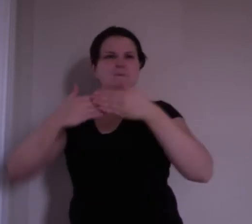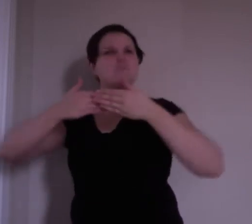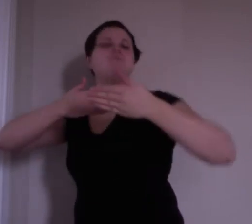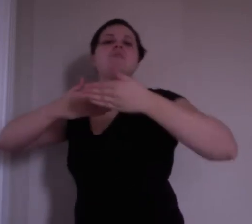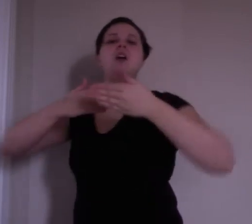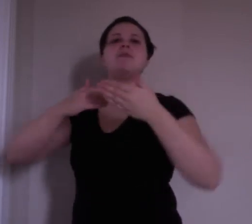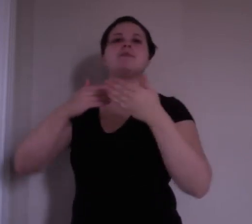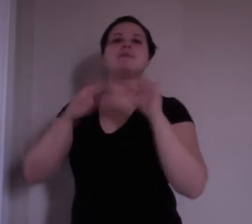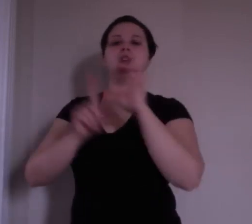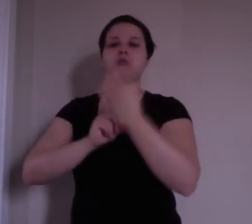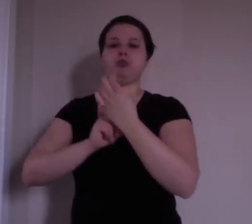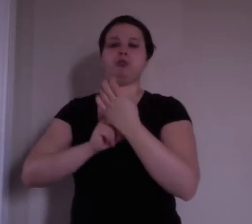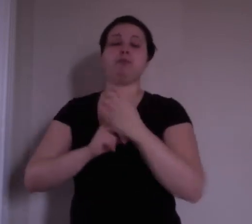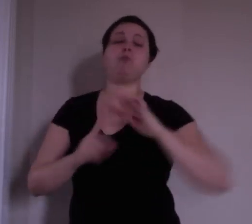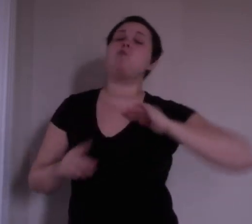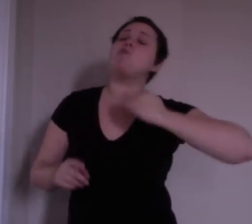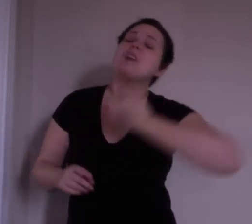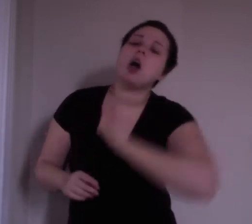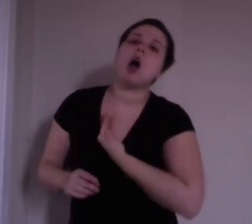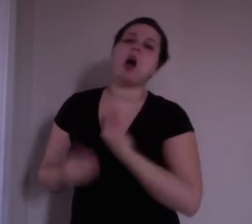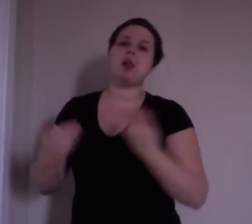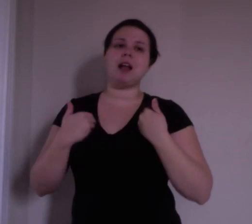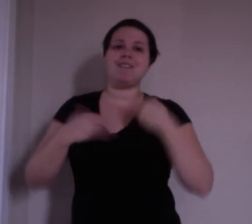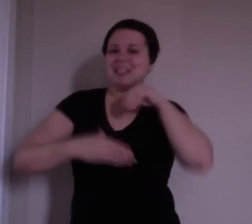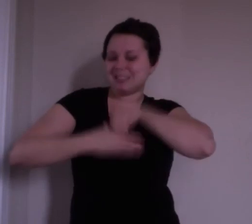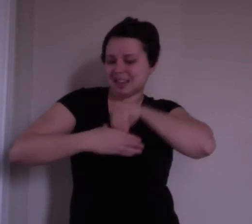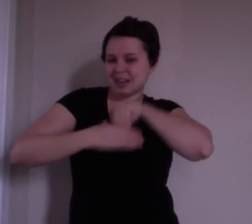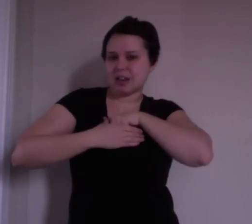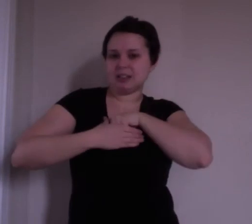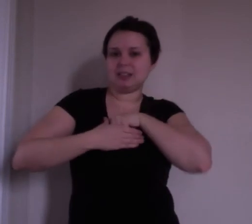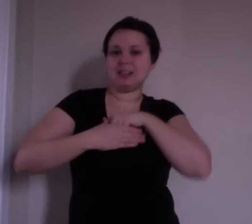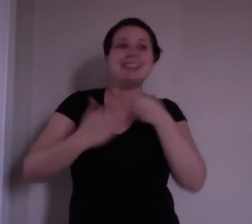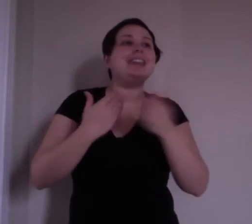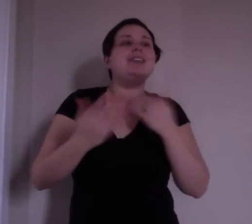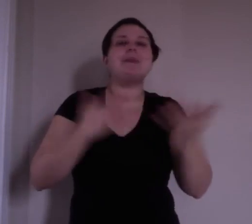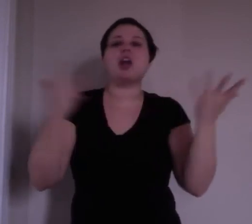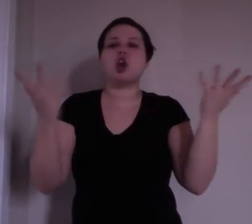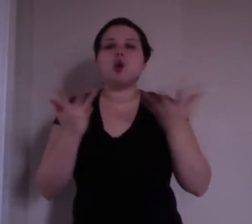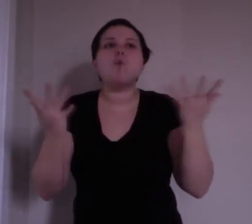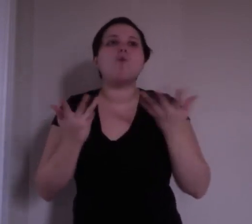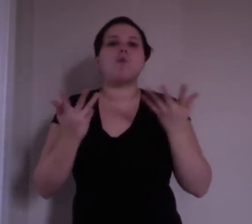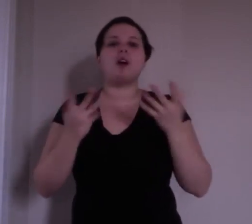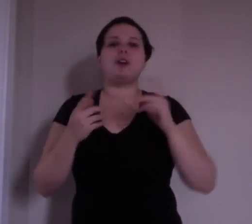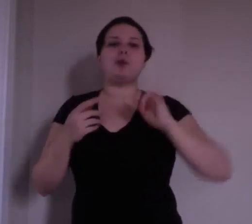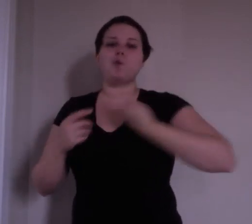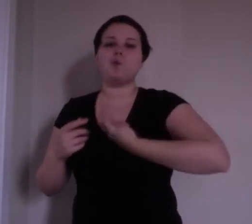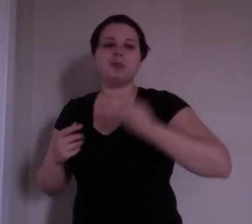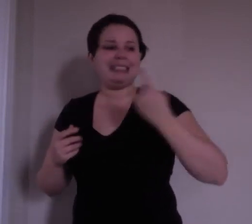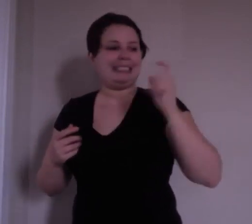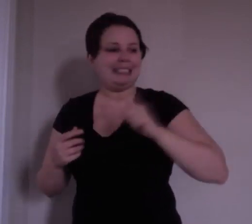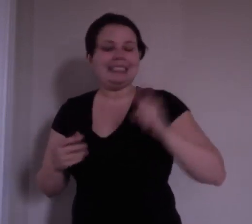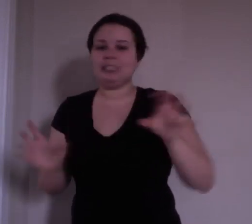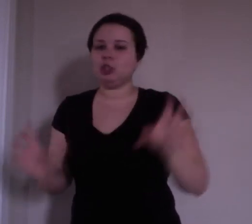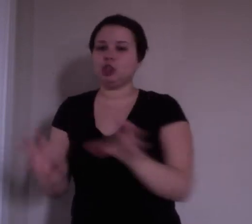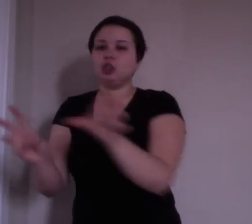we all have this in us, no matter what our calling. We can all